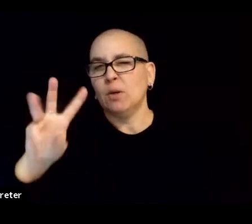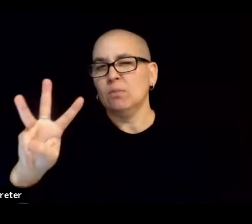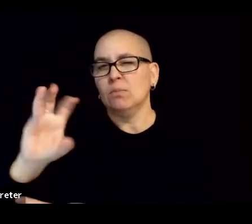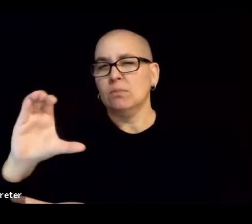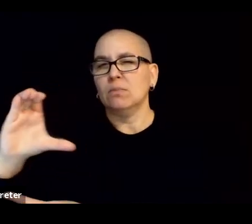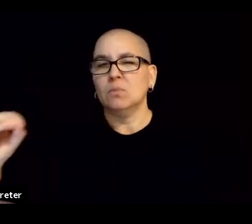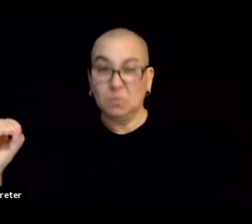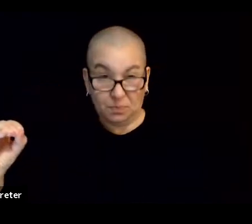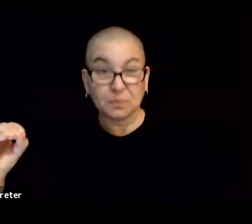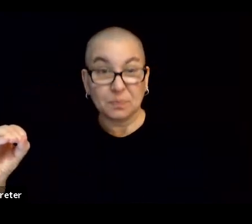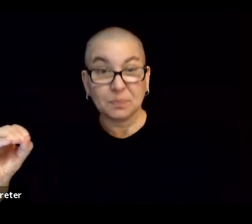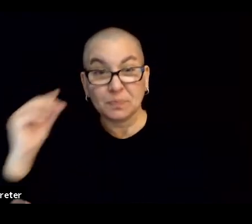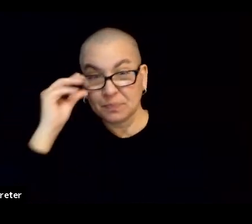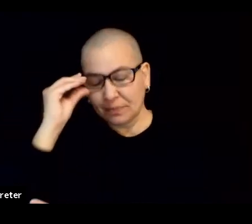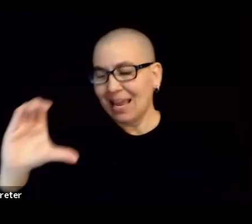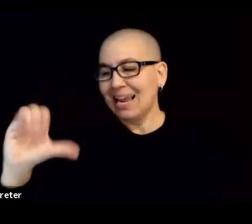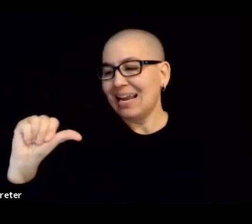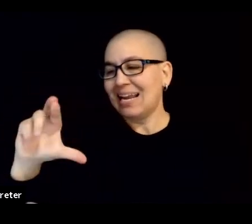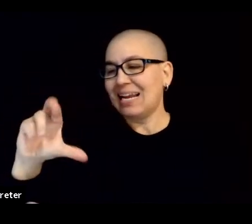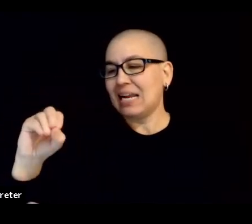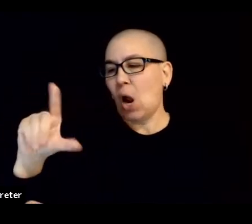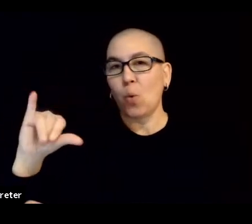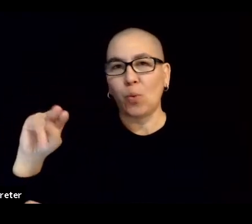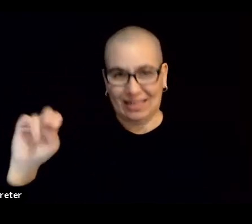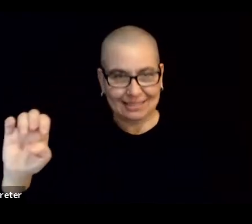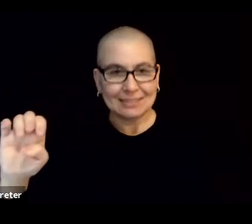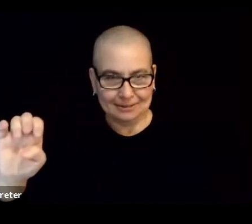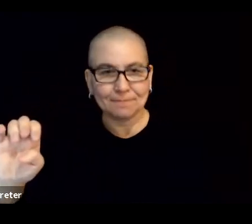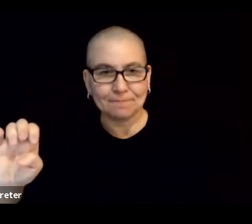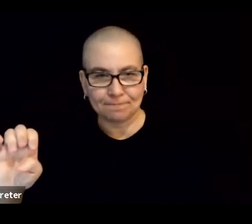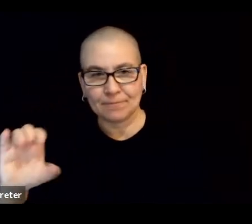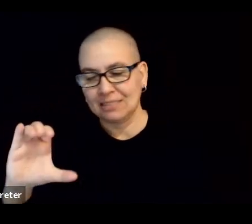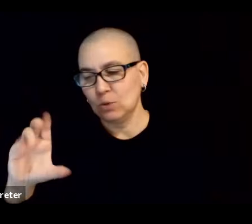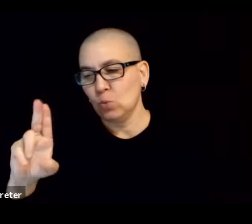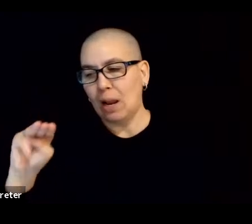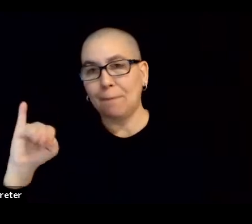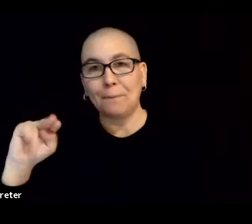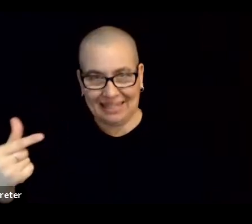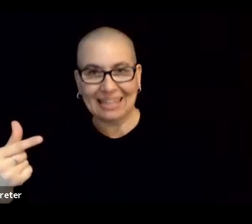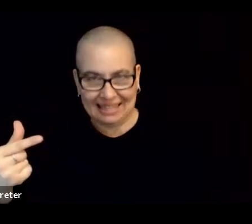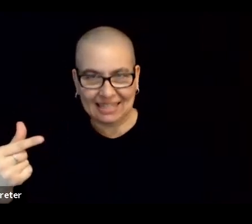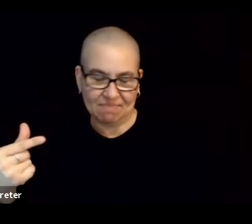Good afternoon, Governor. My question is about